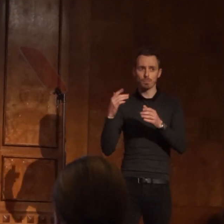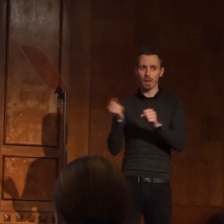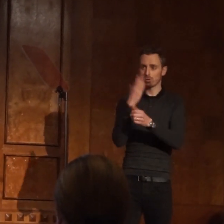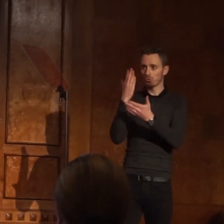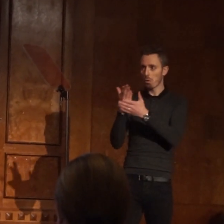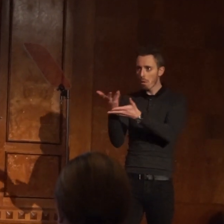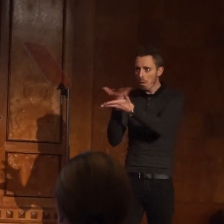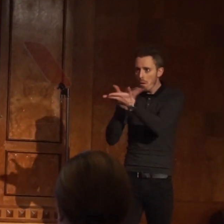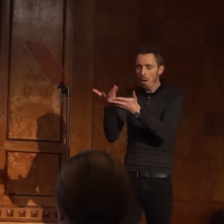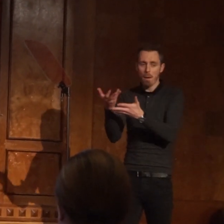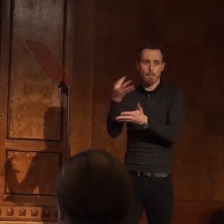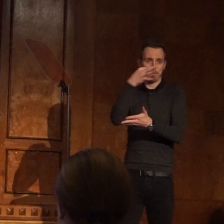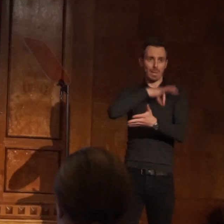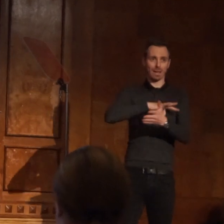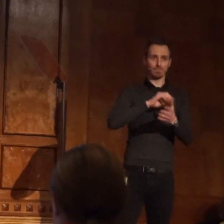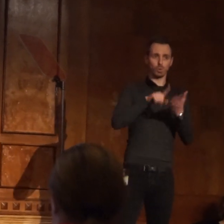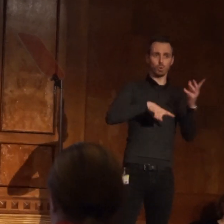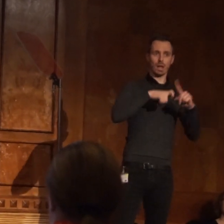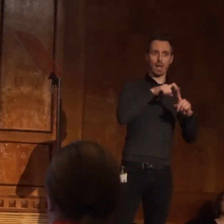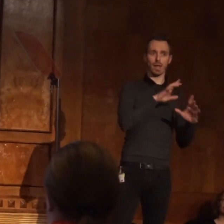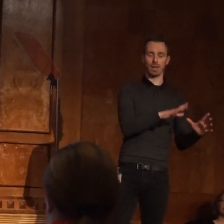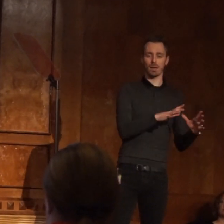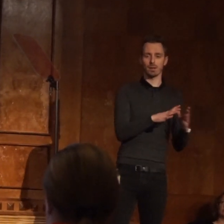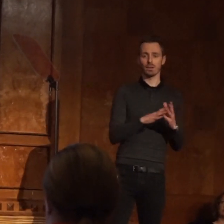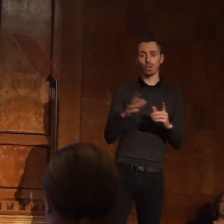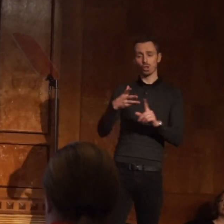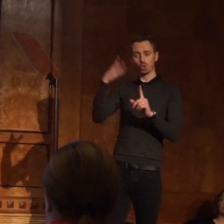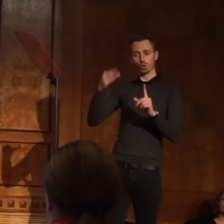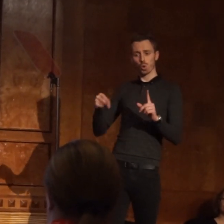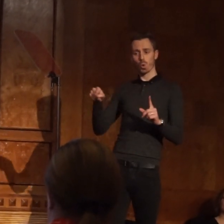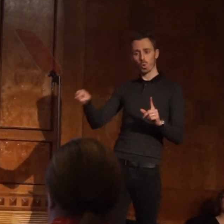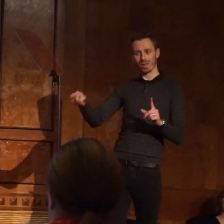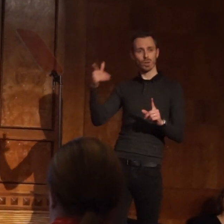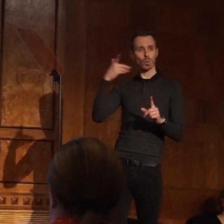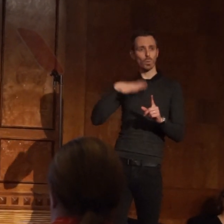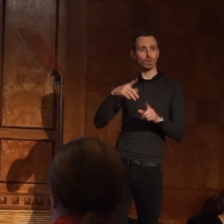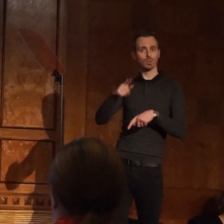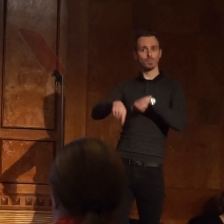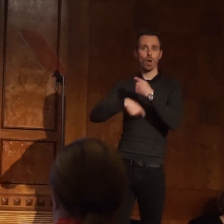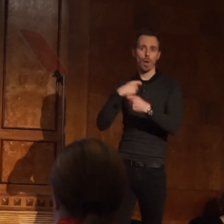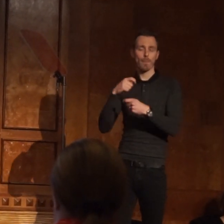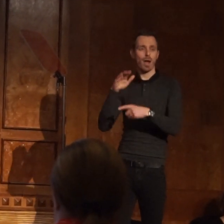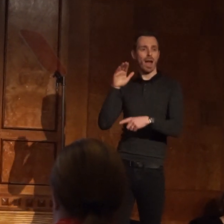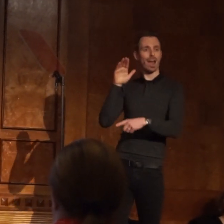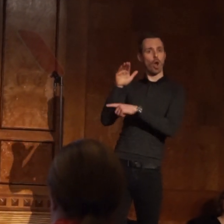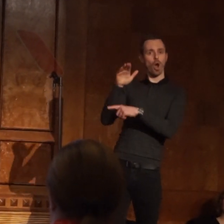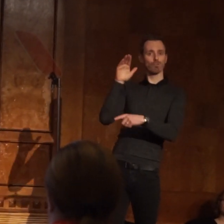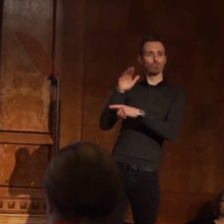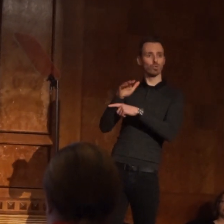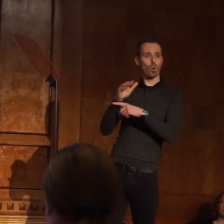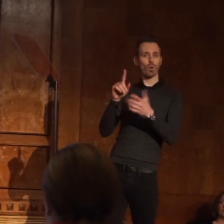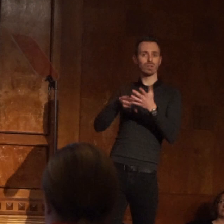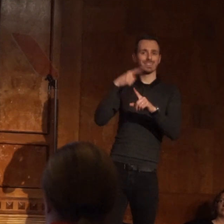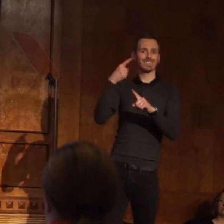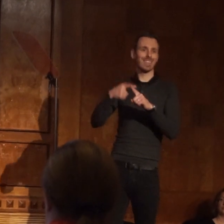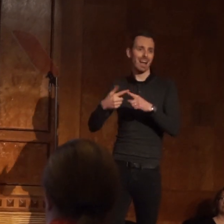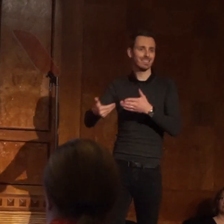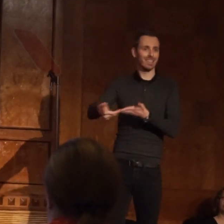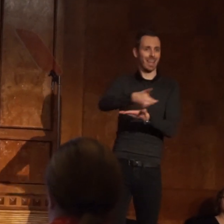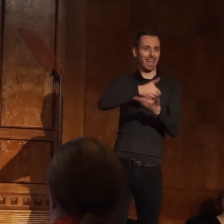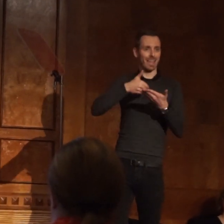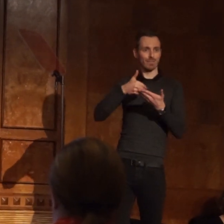determination of Tory leaders to turn Britain into an offshore tax haven off the coast of Europe would no